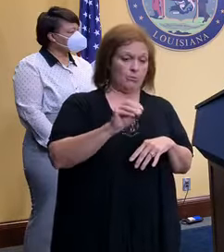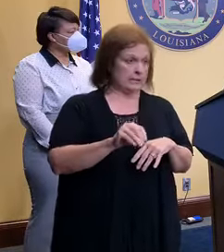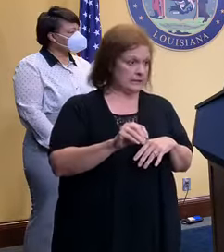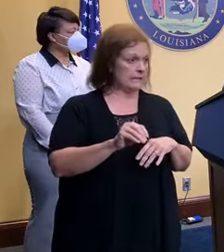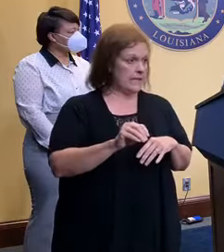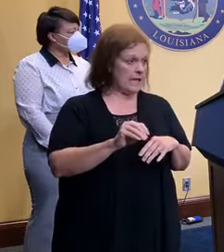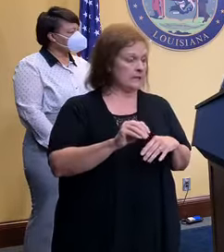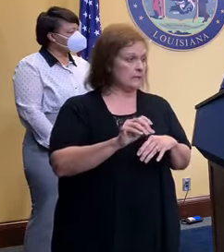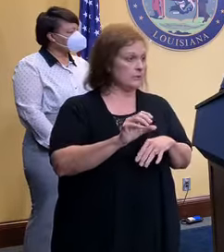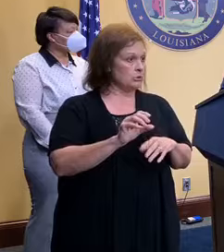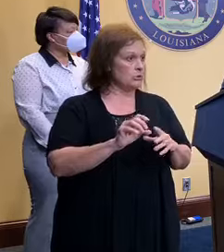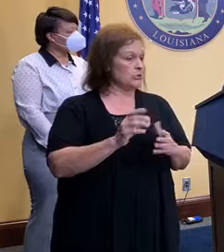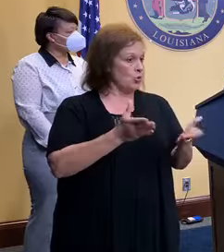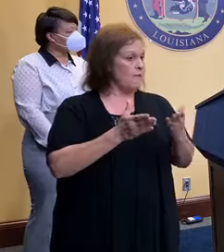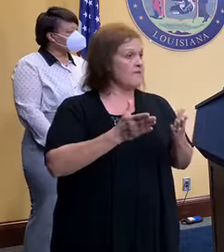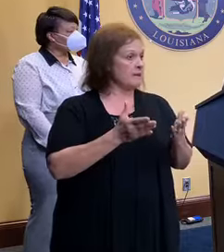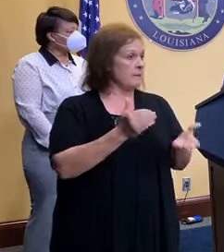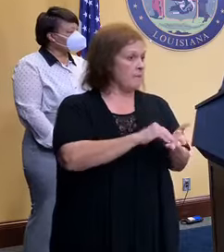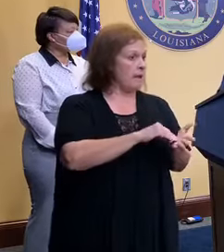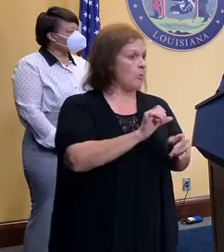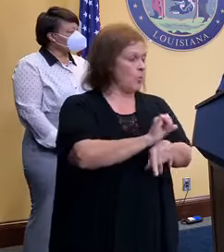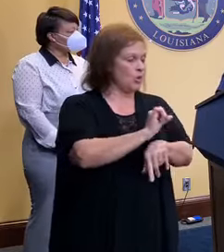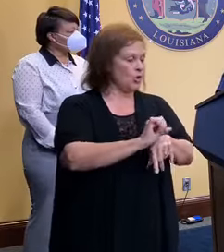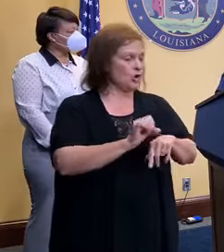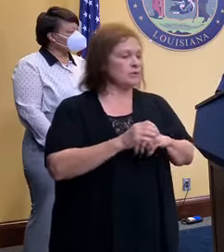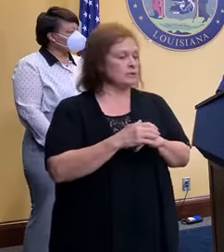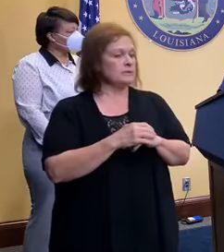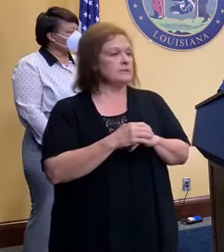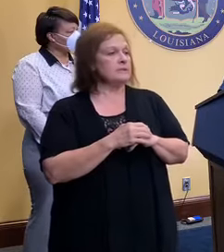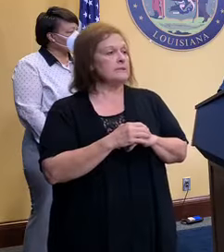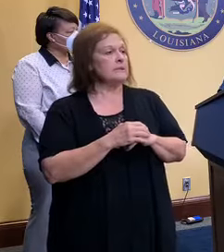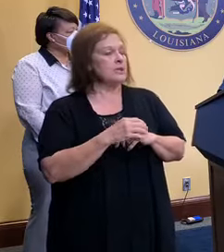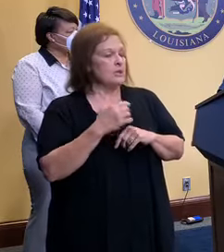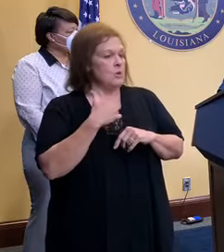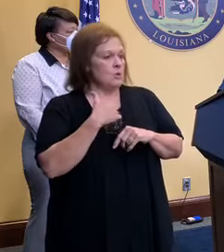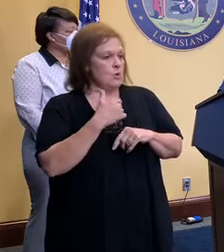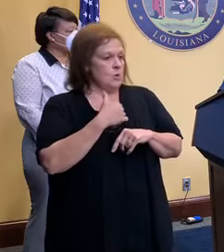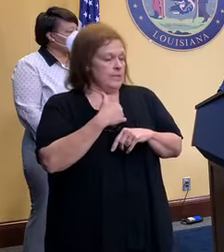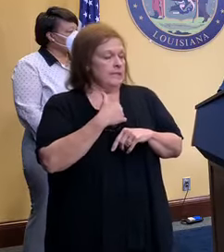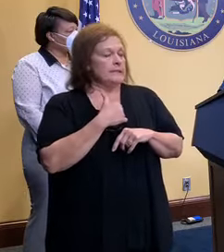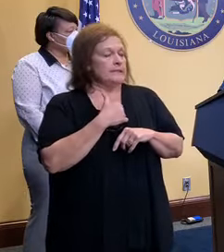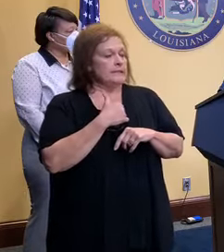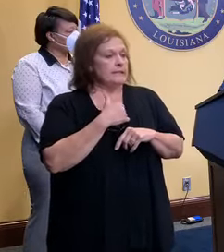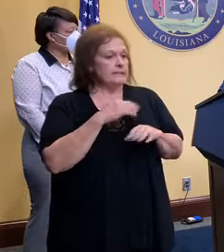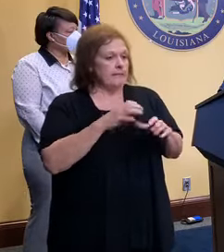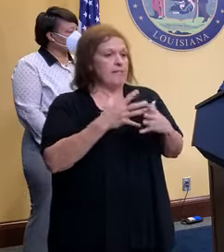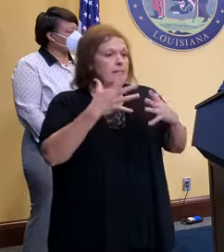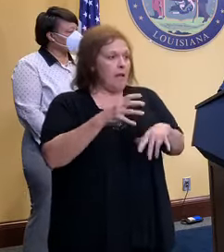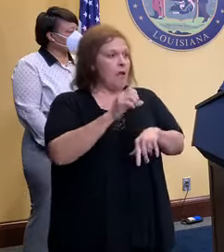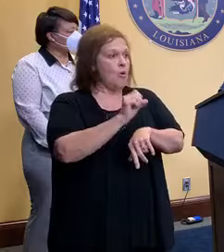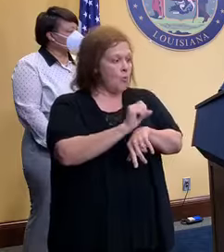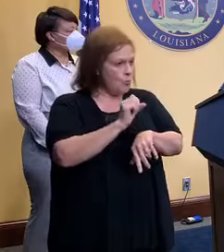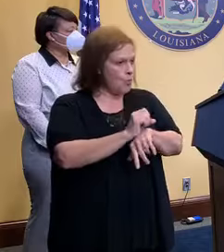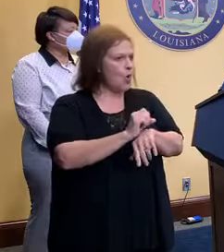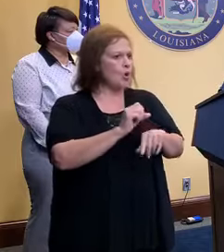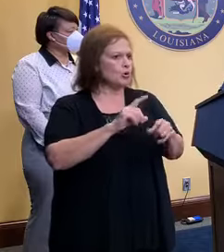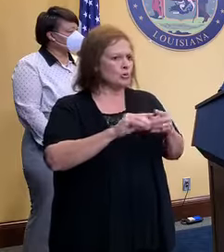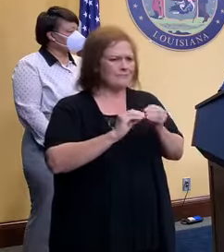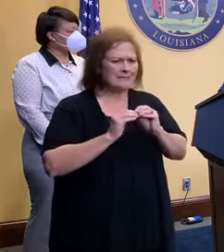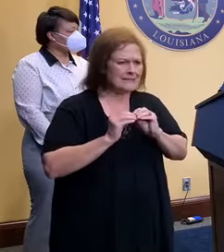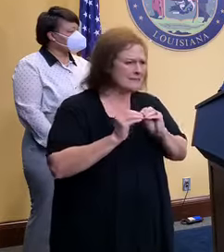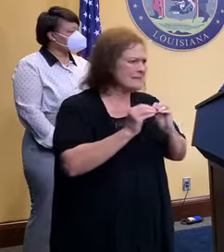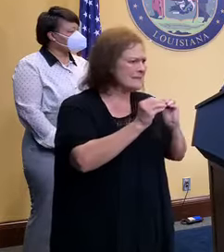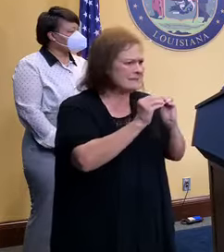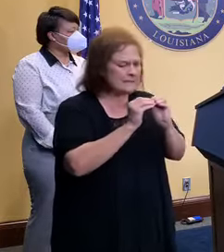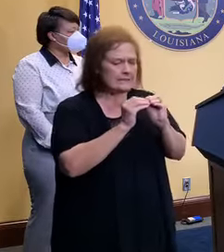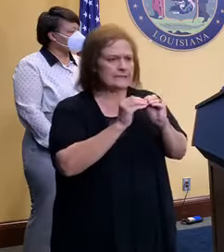services and applications. We set out very early to make an effort to restore core services and